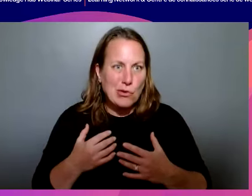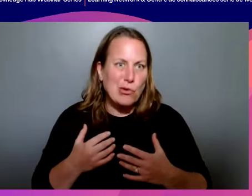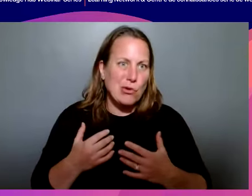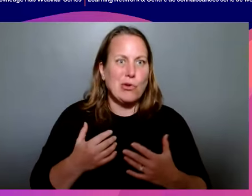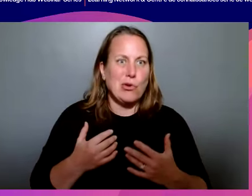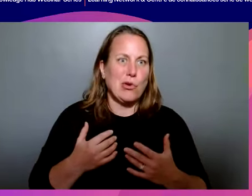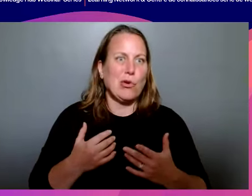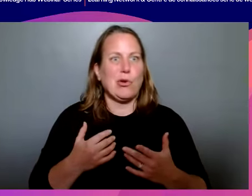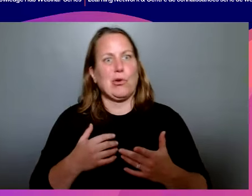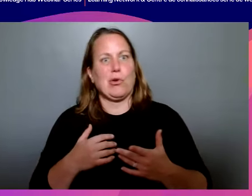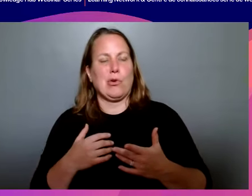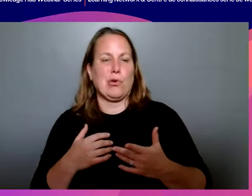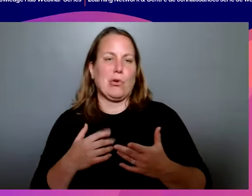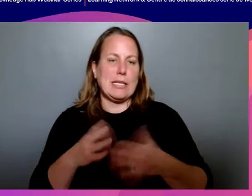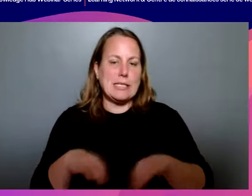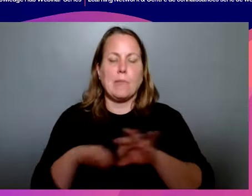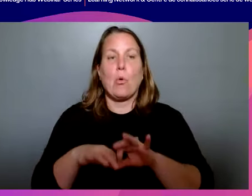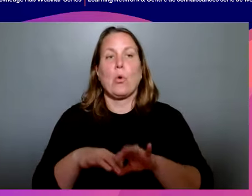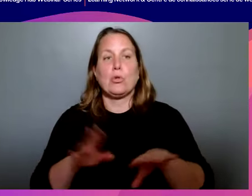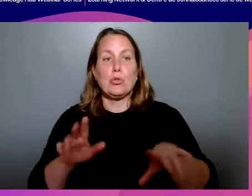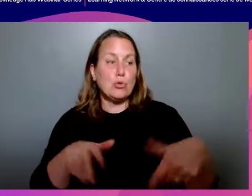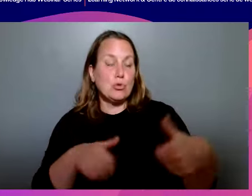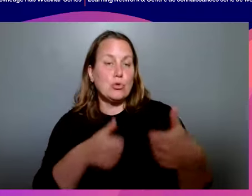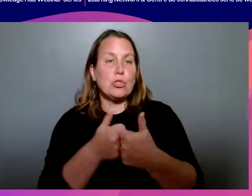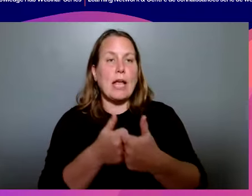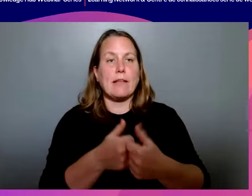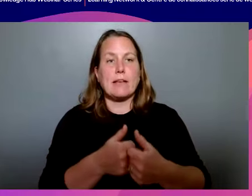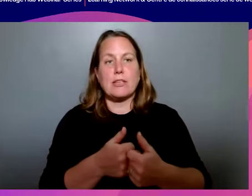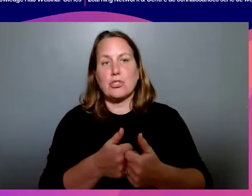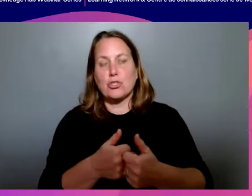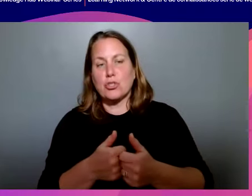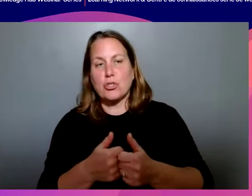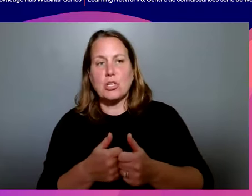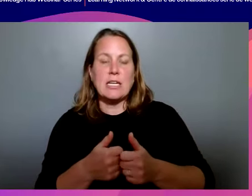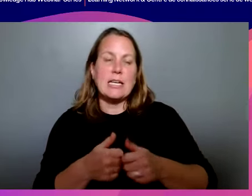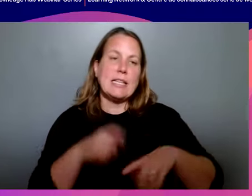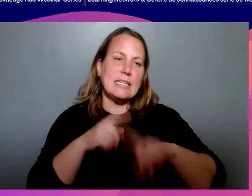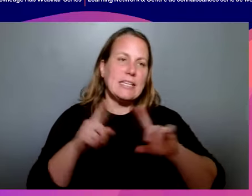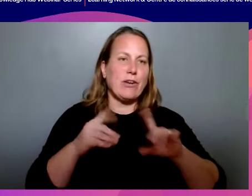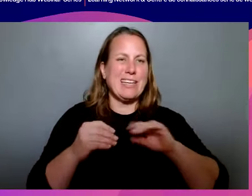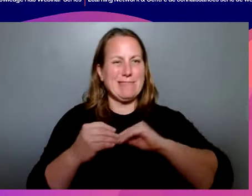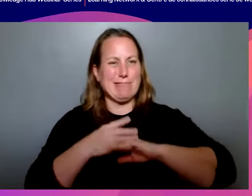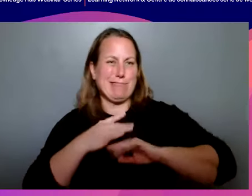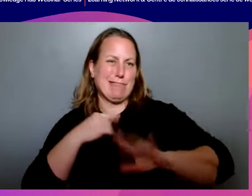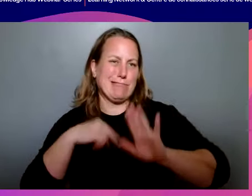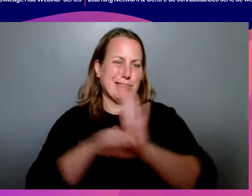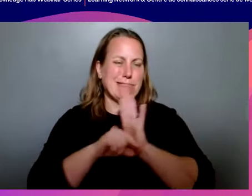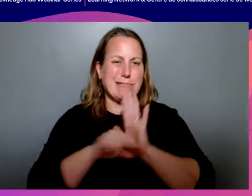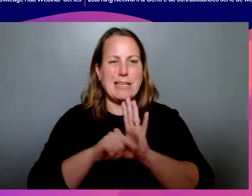being able to challenge in gentle ways harms that they see, because there is nothing worse than being